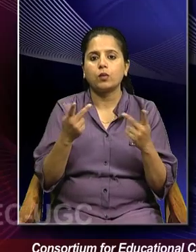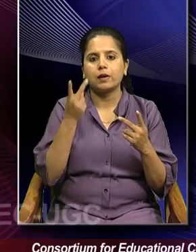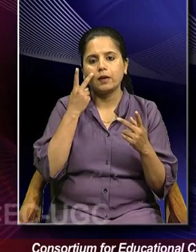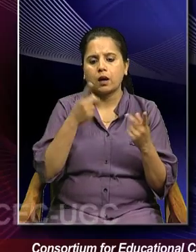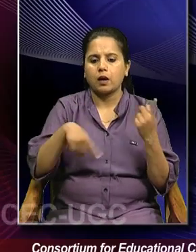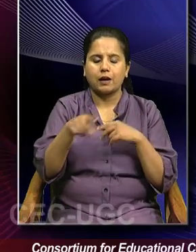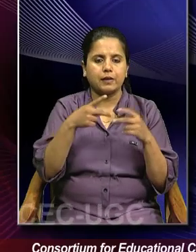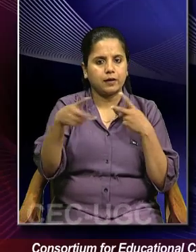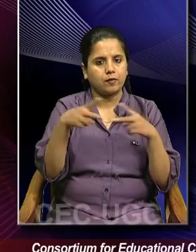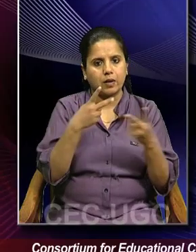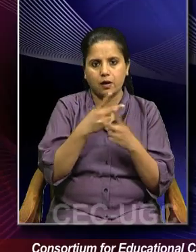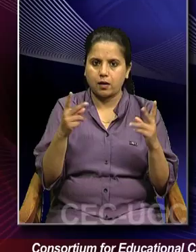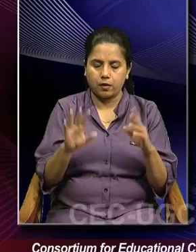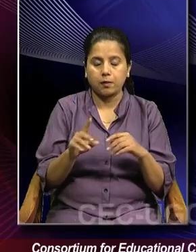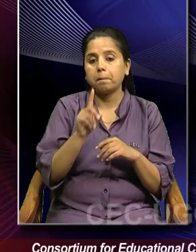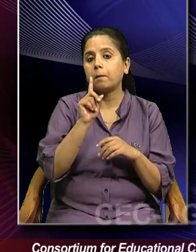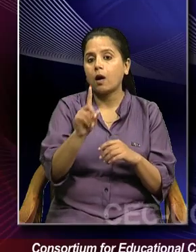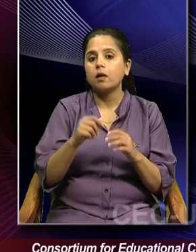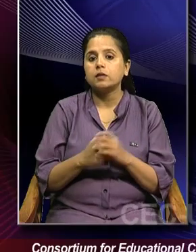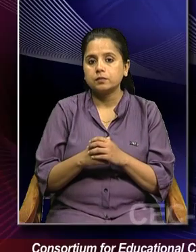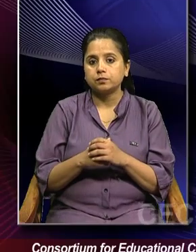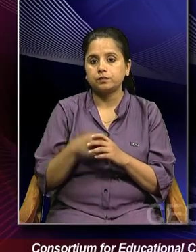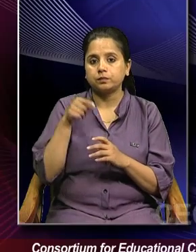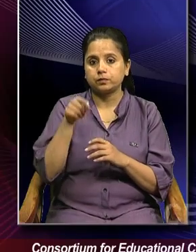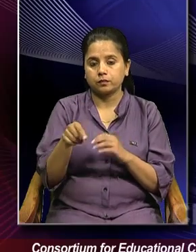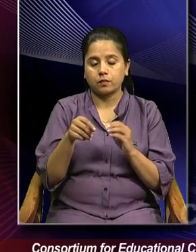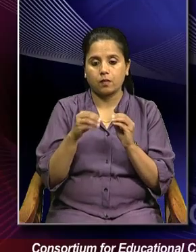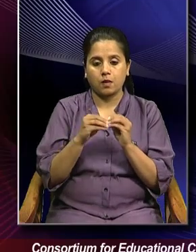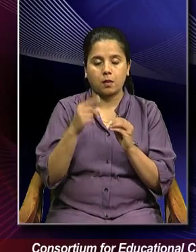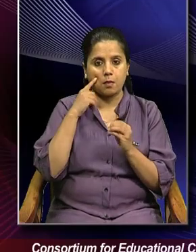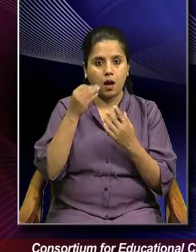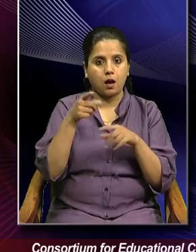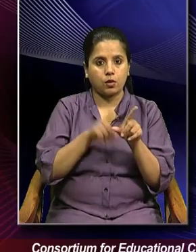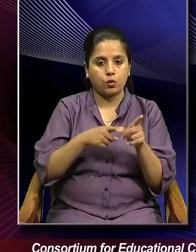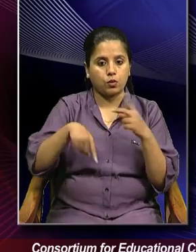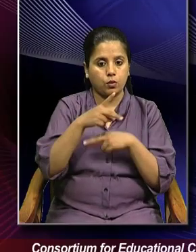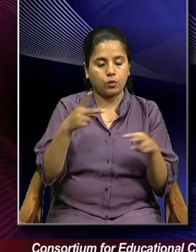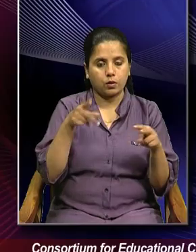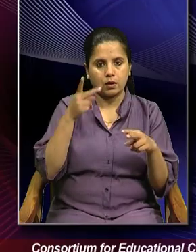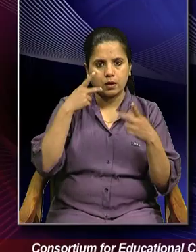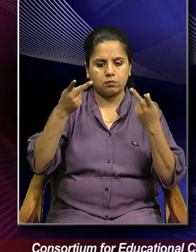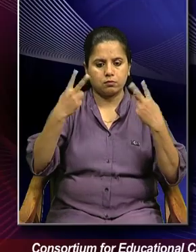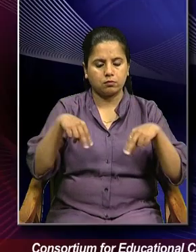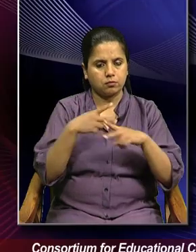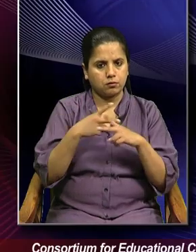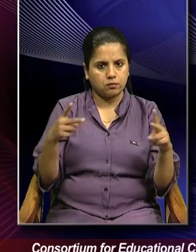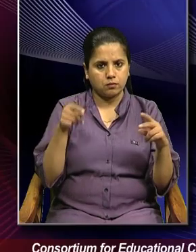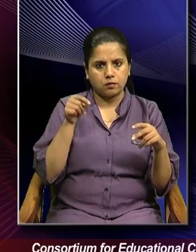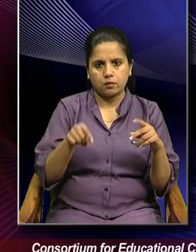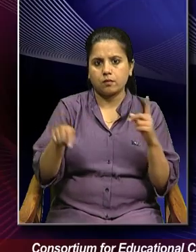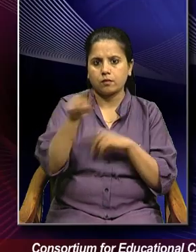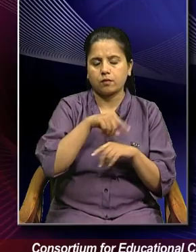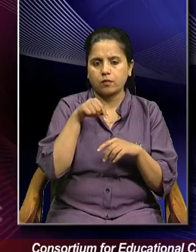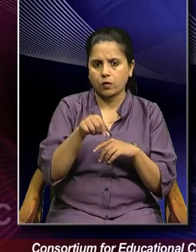differentiated. However, biology, when it is translated in the